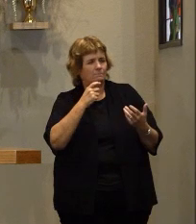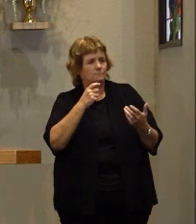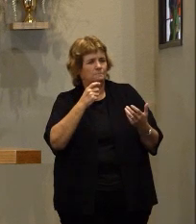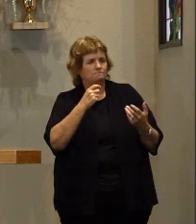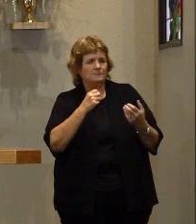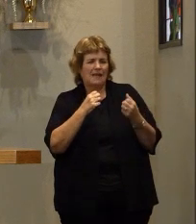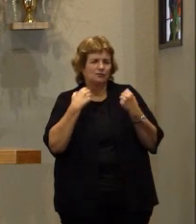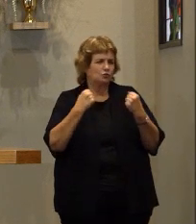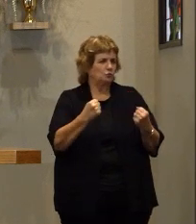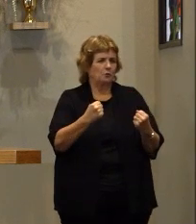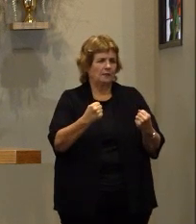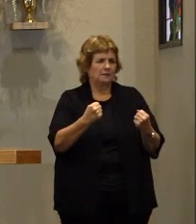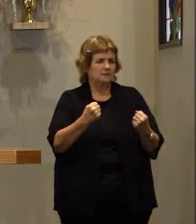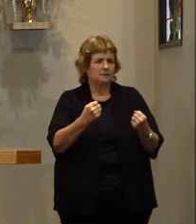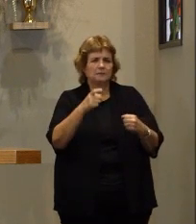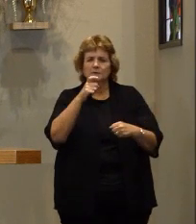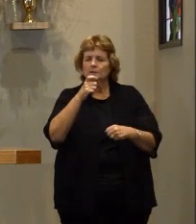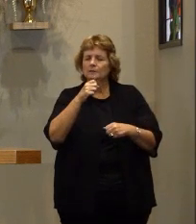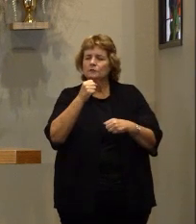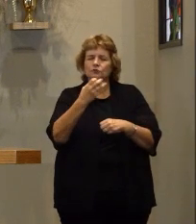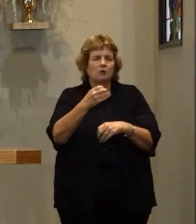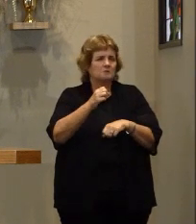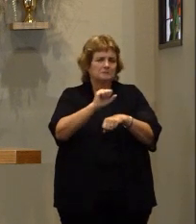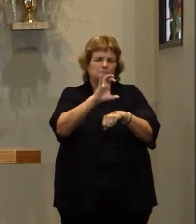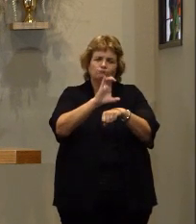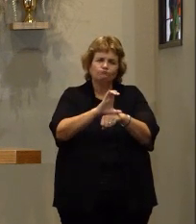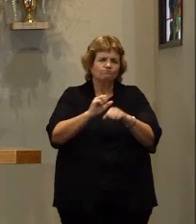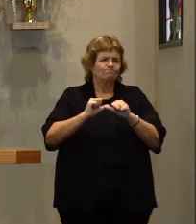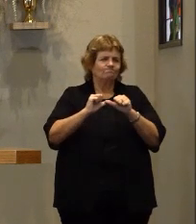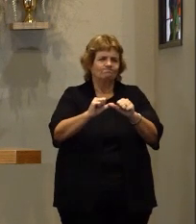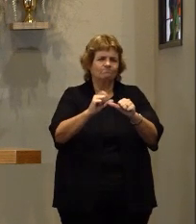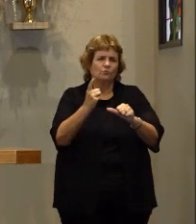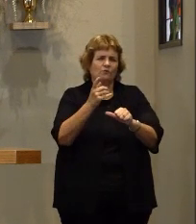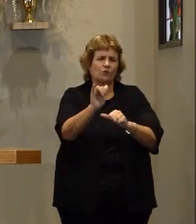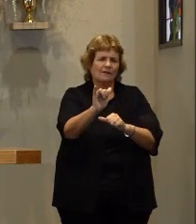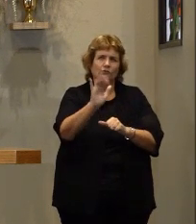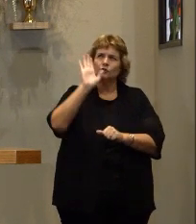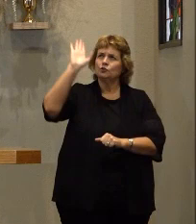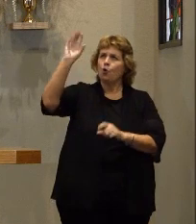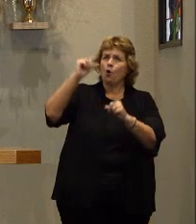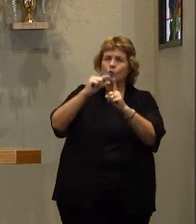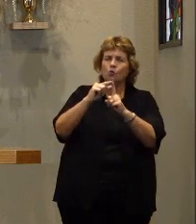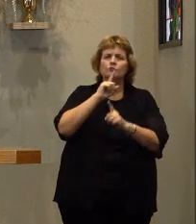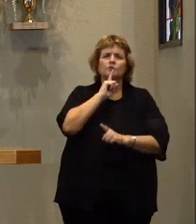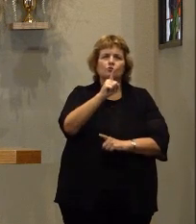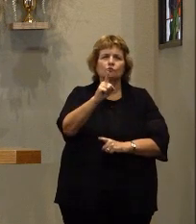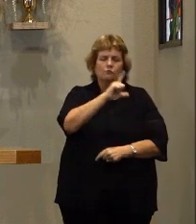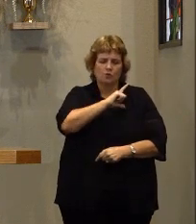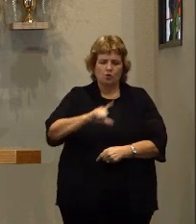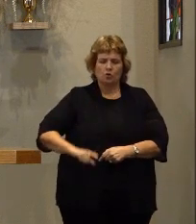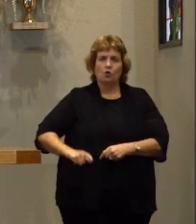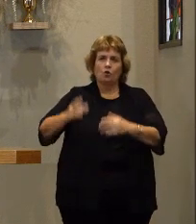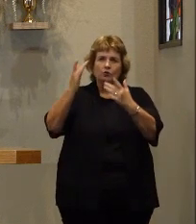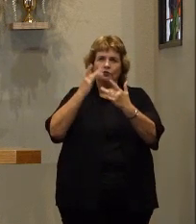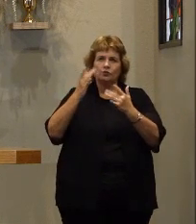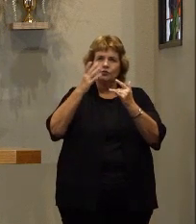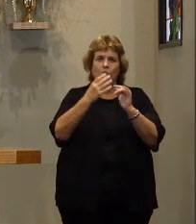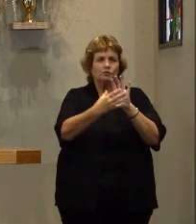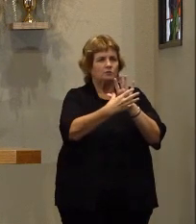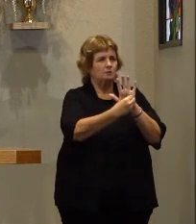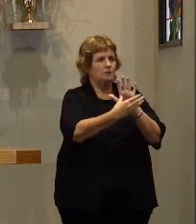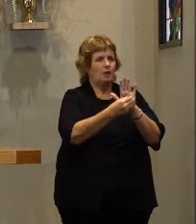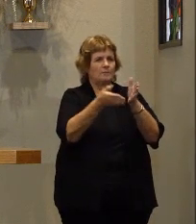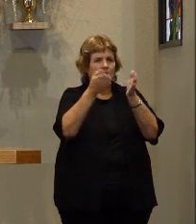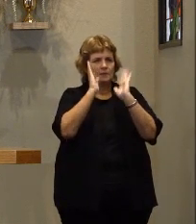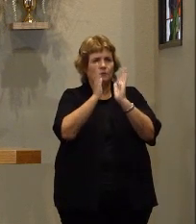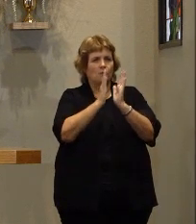steadfast, unmovable in your word and truth. Lord, in your mercy, hear our prayer.